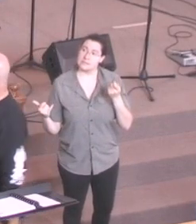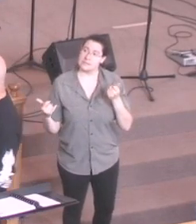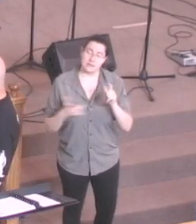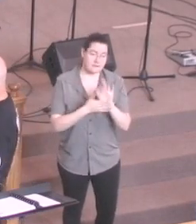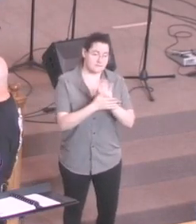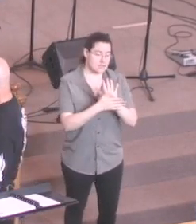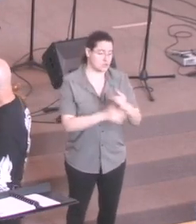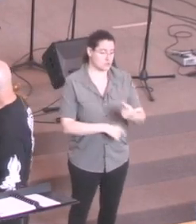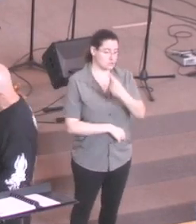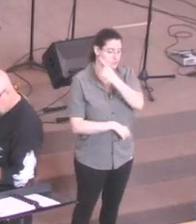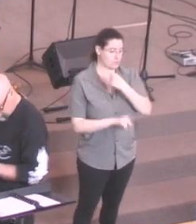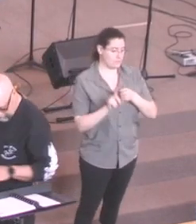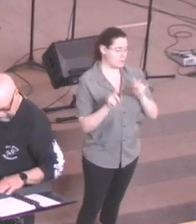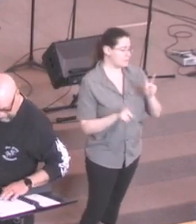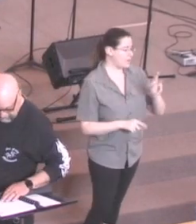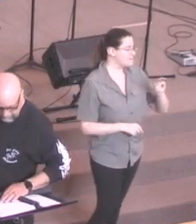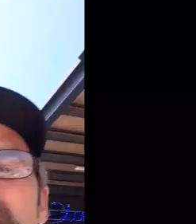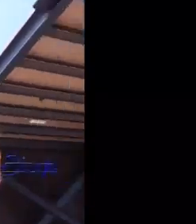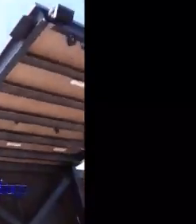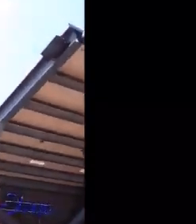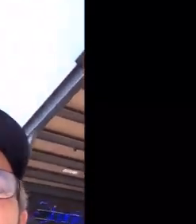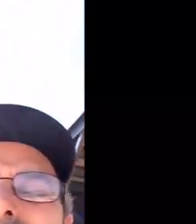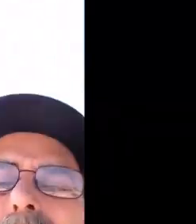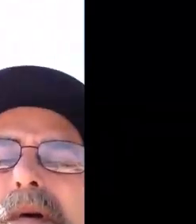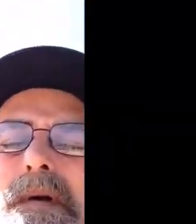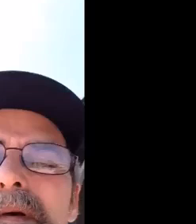video from Mikey in Sturgis.